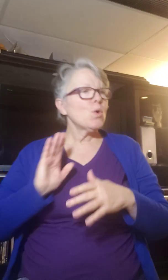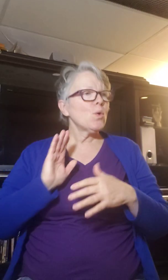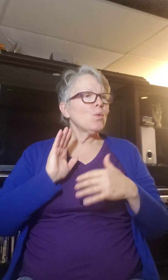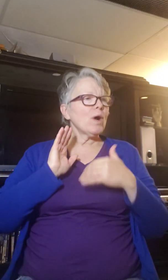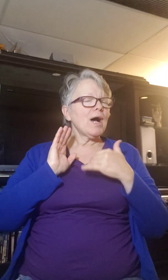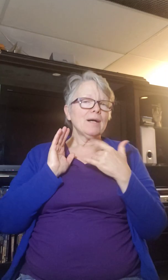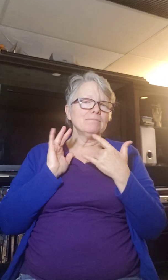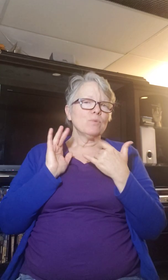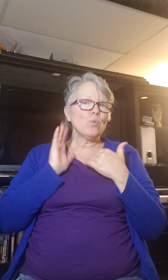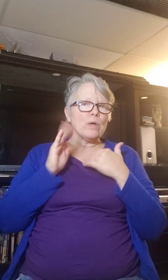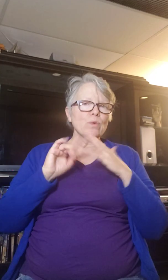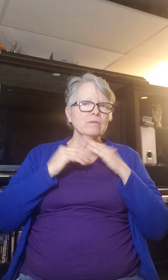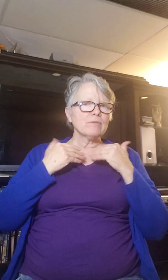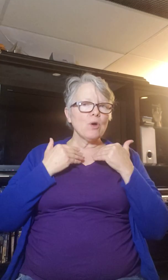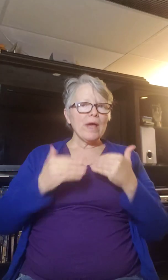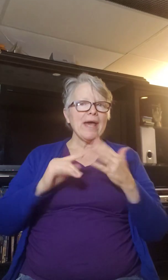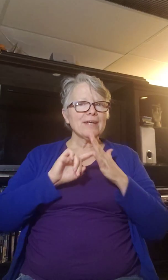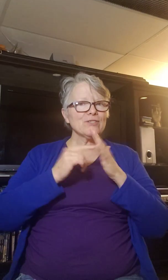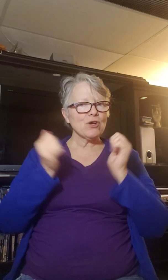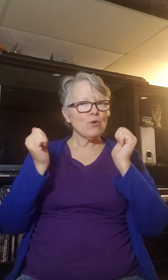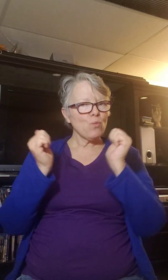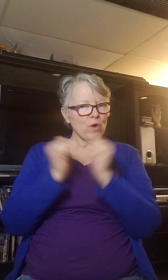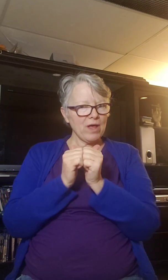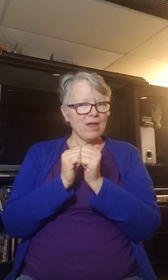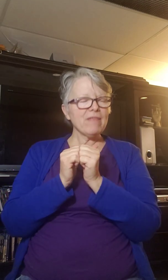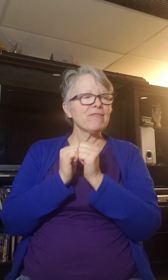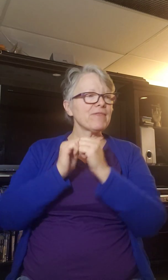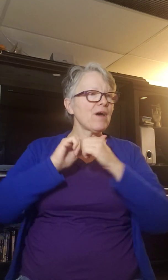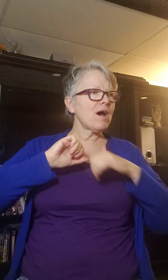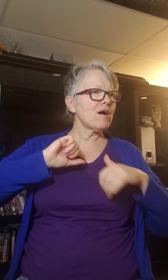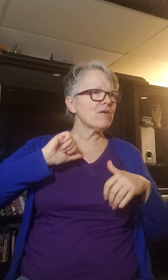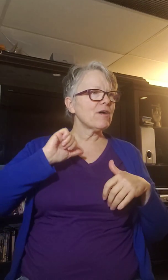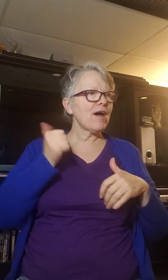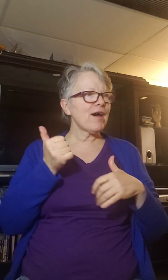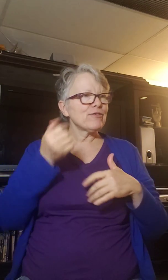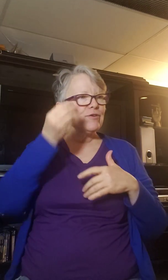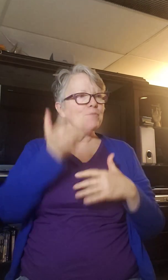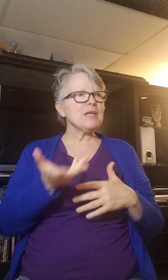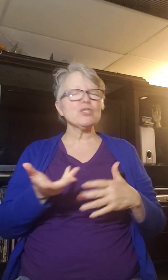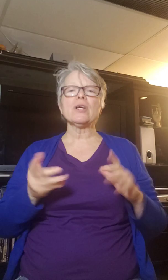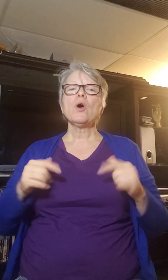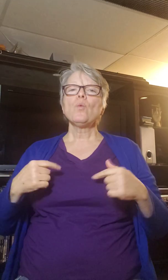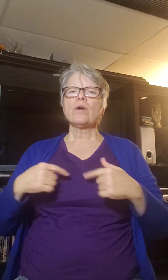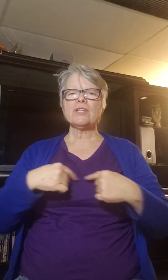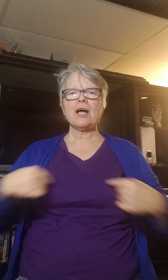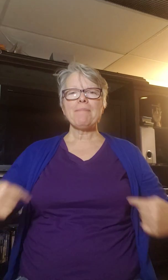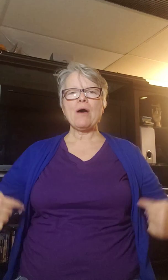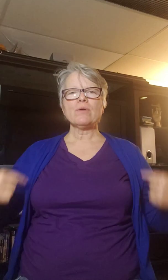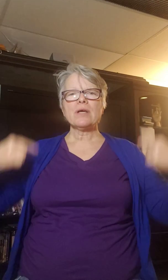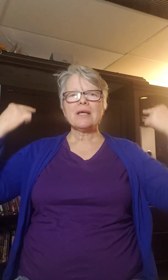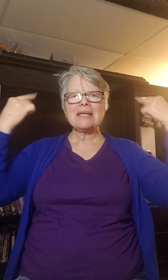so we will go ahead and start with our other information. We're going to talk about